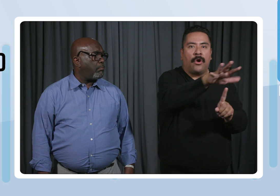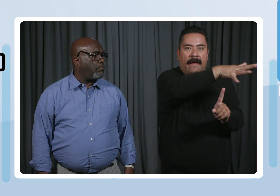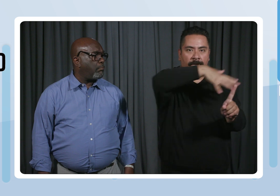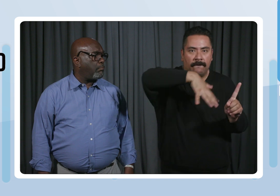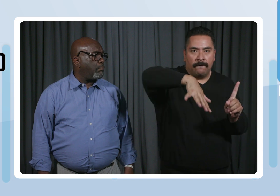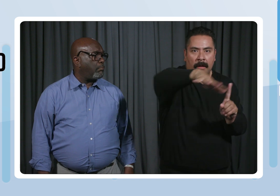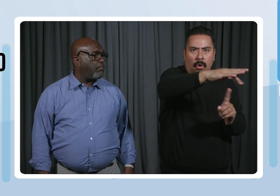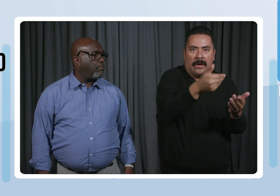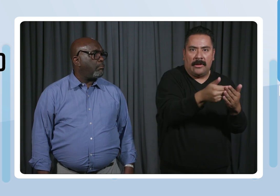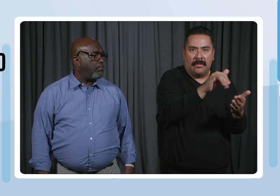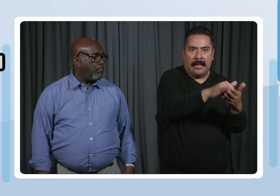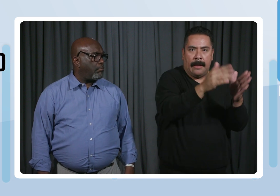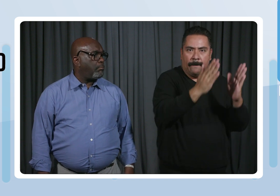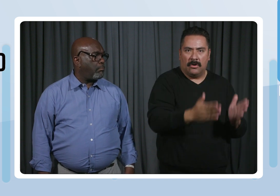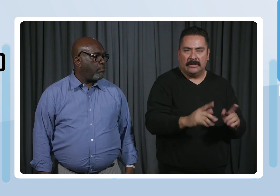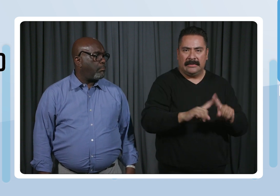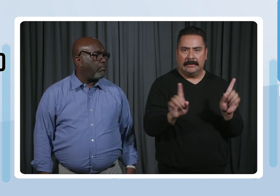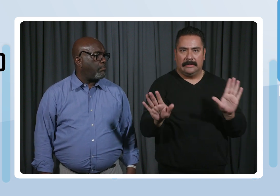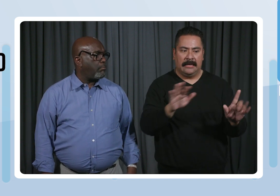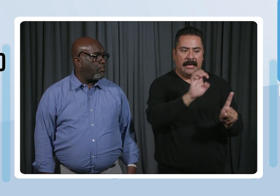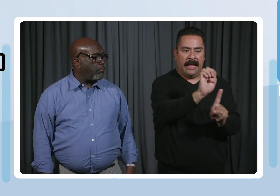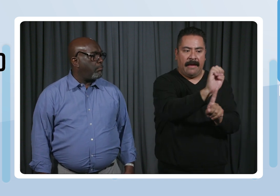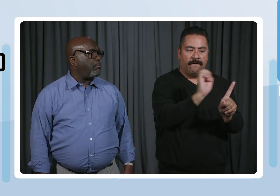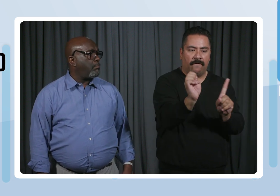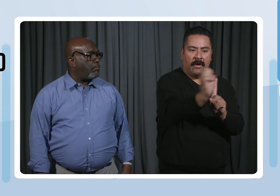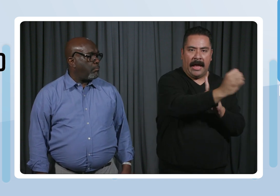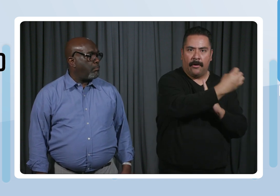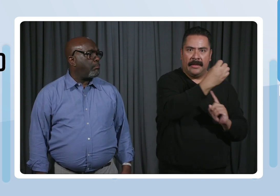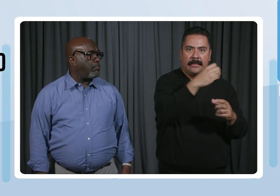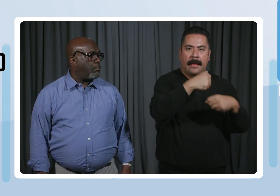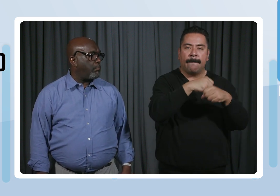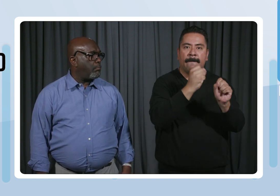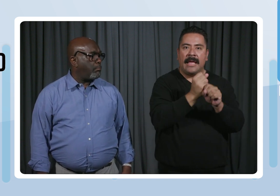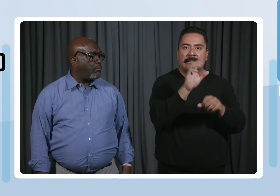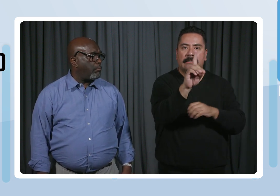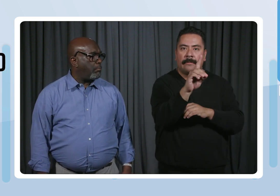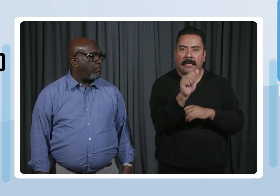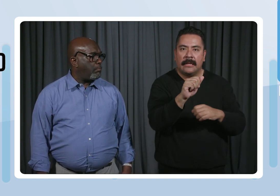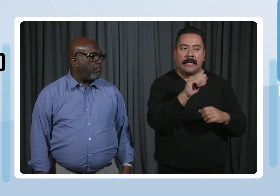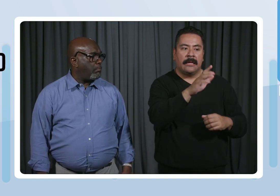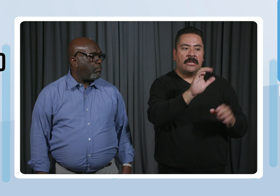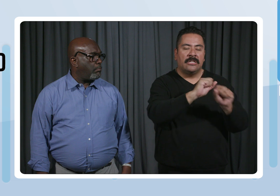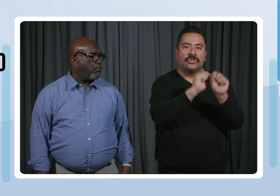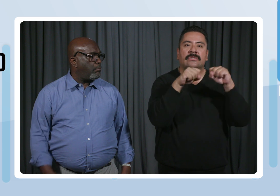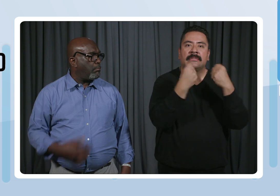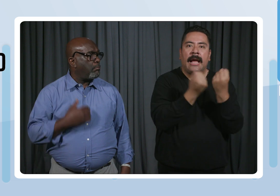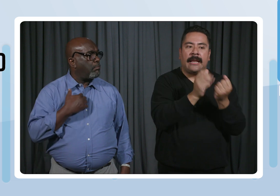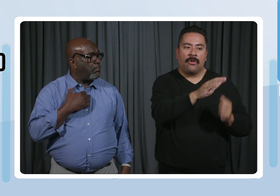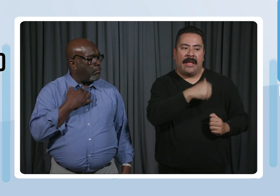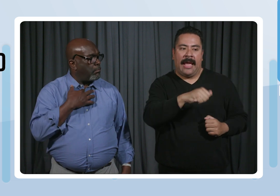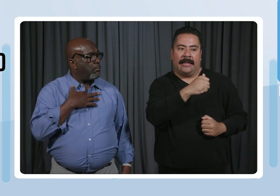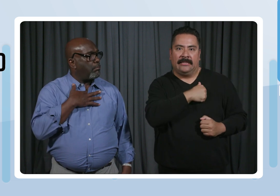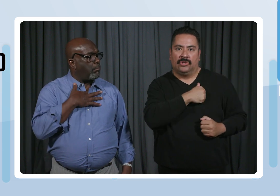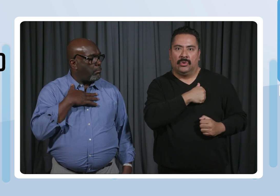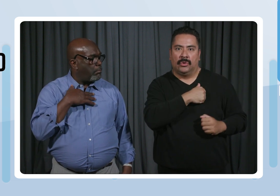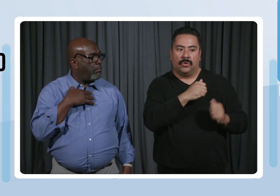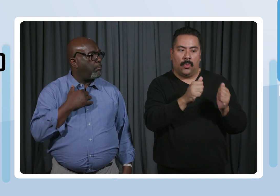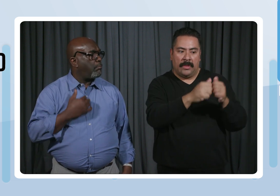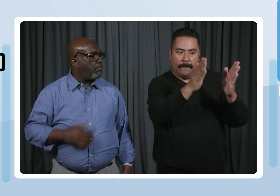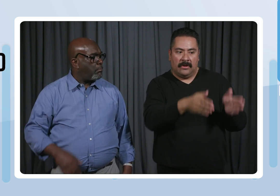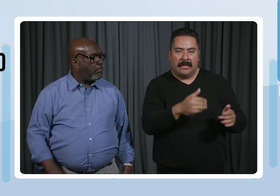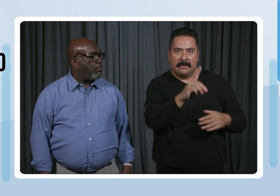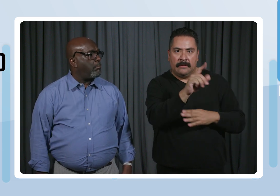that person. So it's the environment that's disabling, it's society's attitudes towards disabled people that is